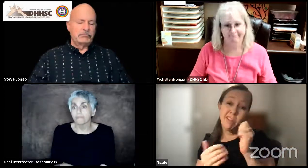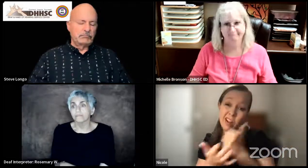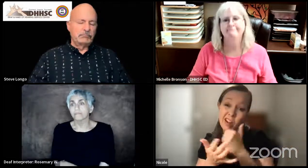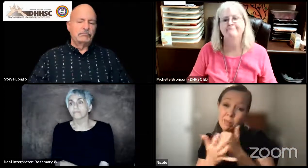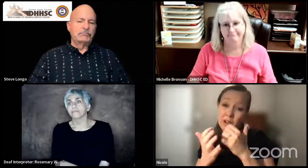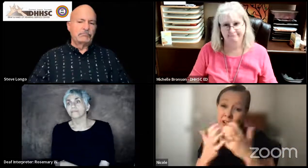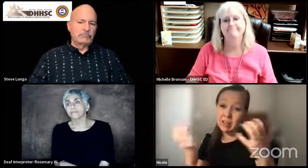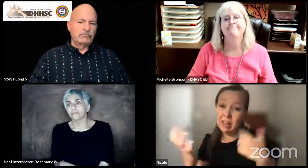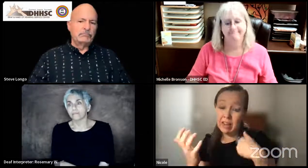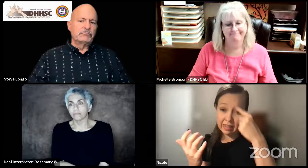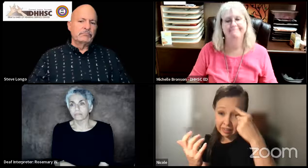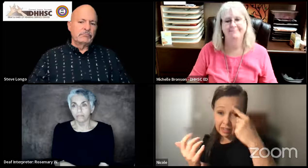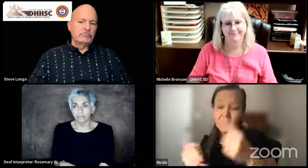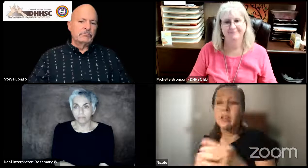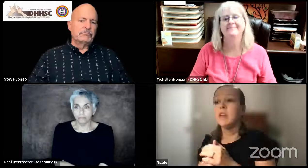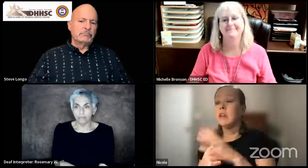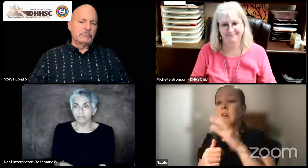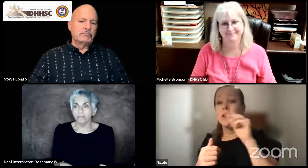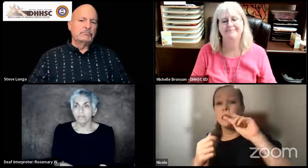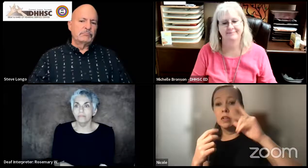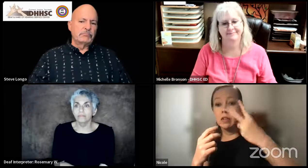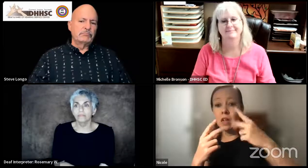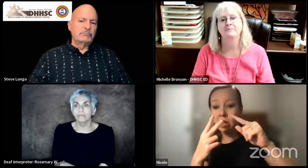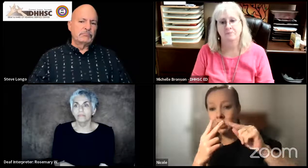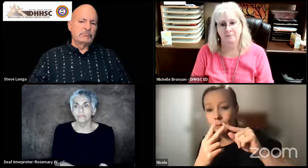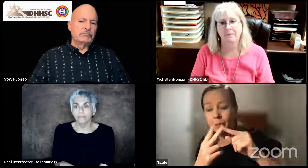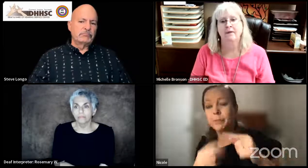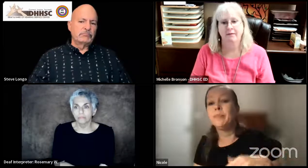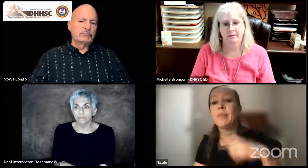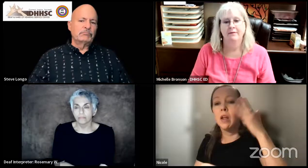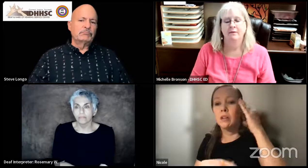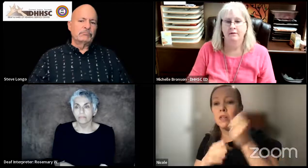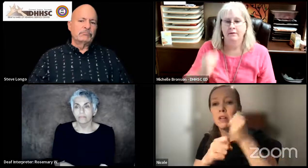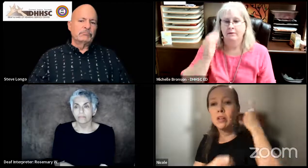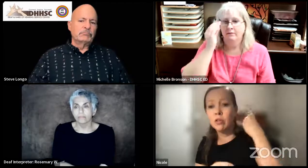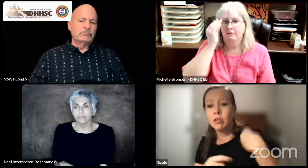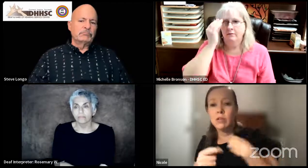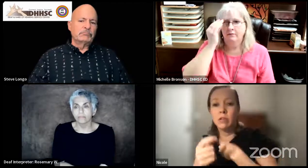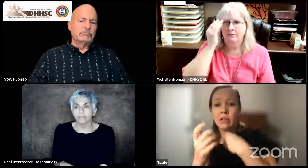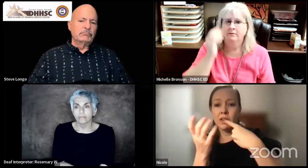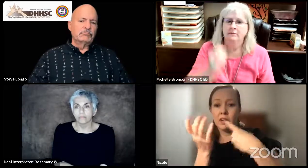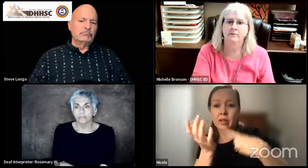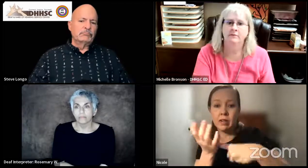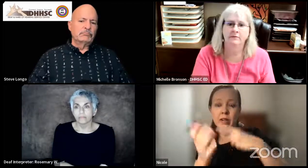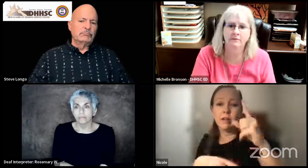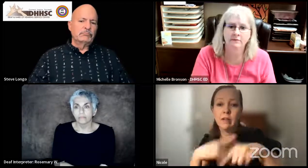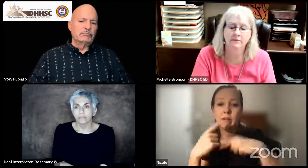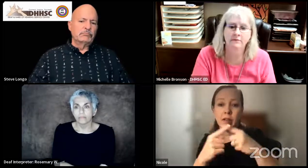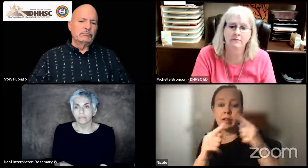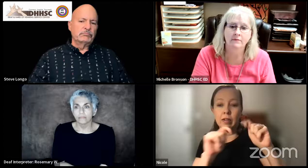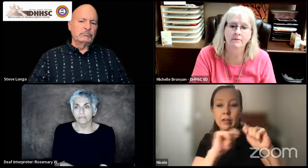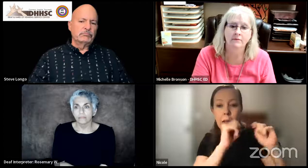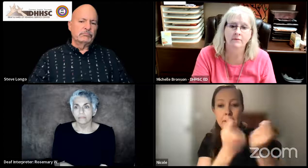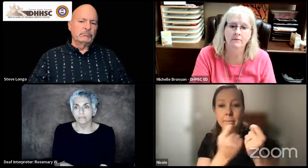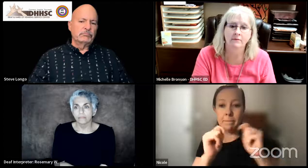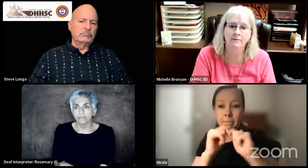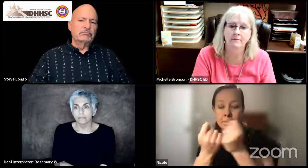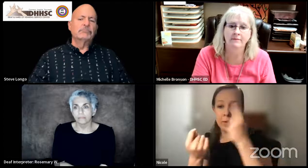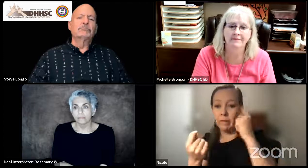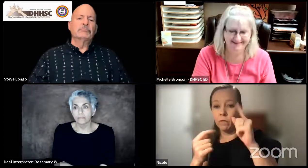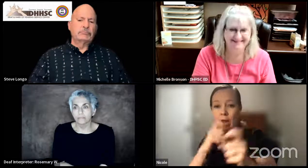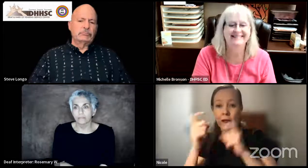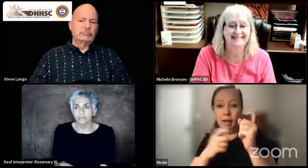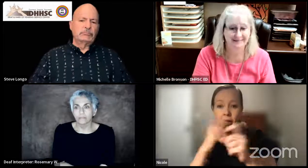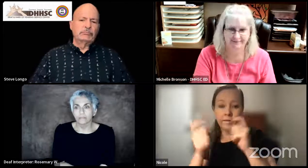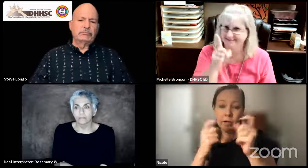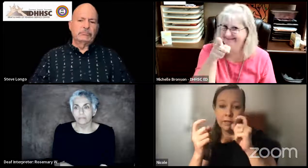be able to ask them to do the work at a discounted rate for a nonprofit. The second thing is, I know that last year we